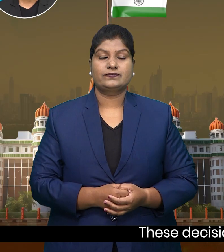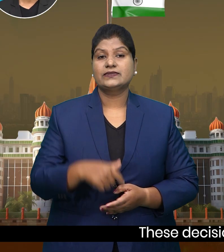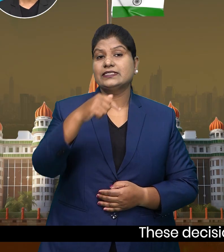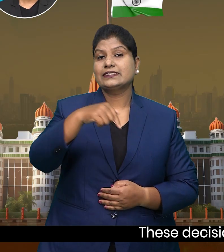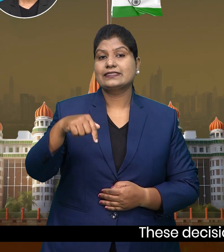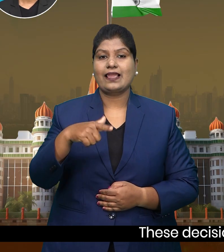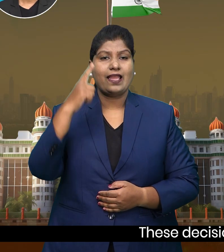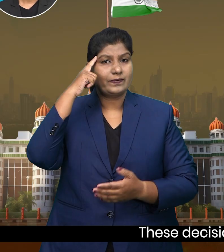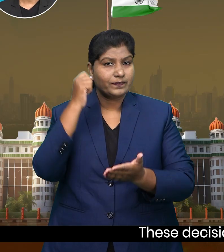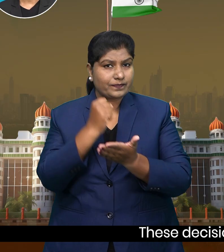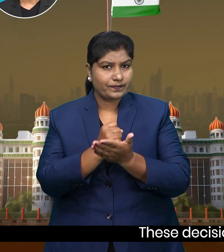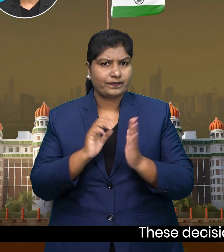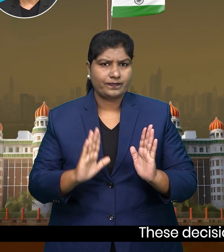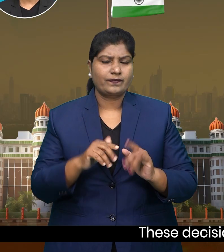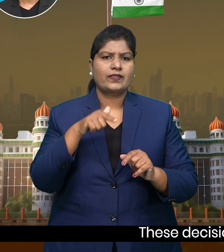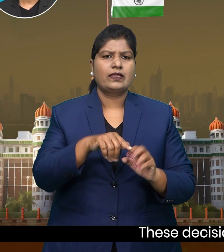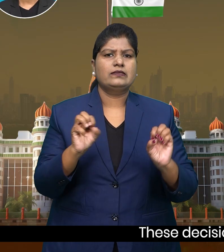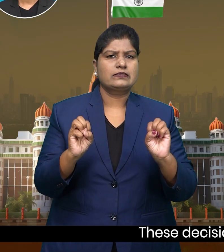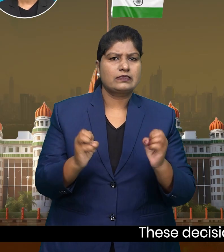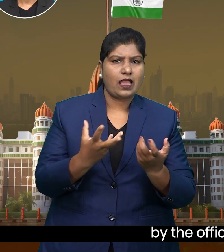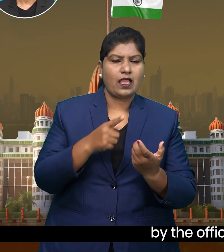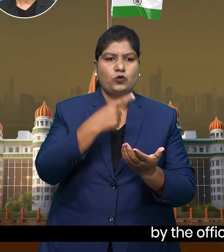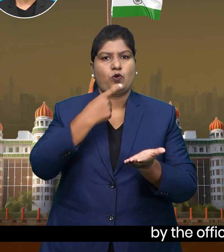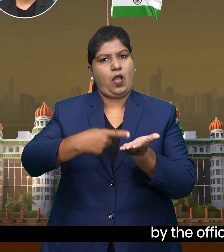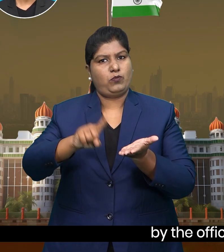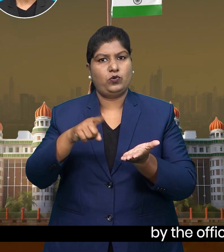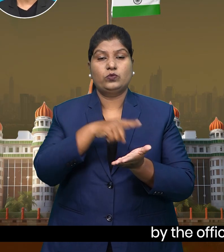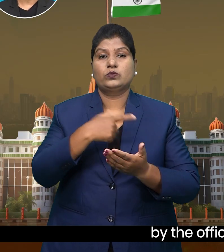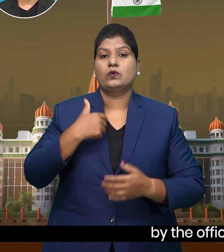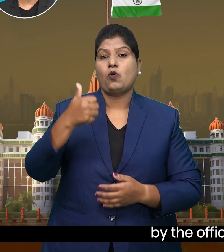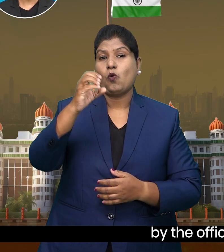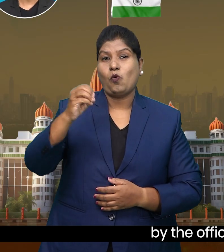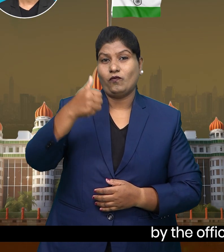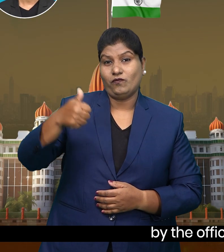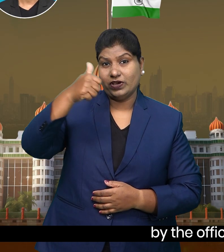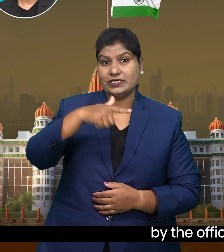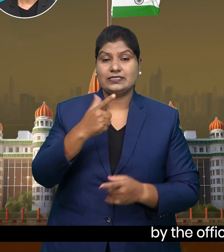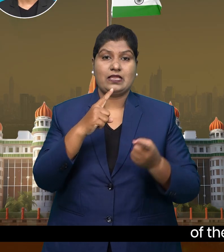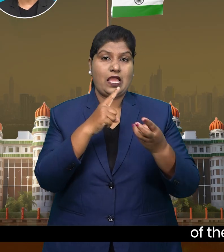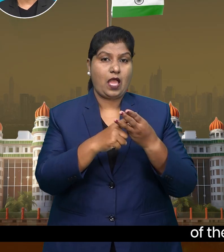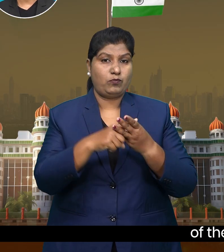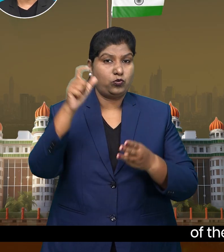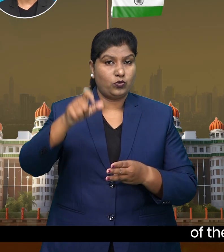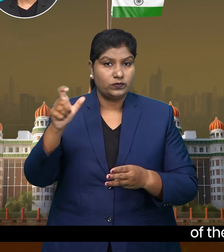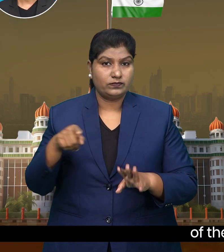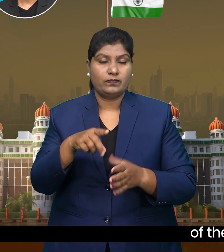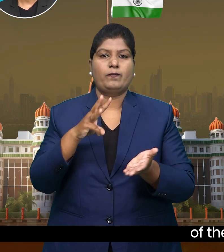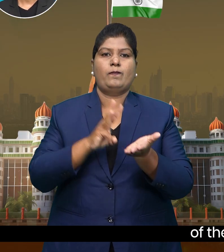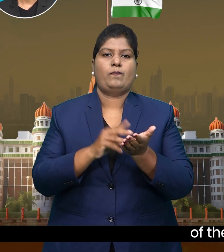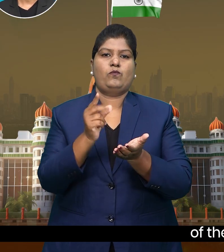These decisions are implemented by the officers and employees of the